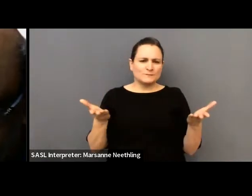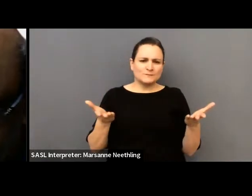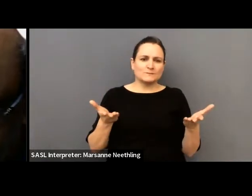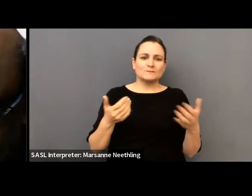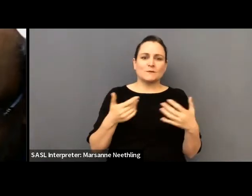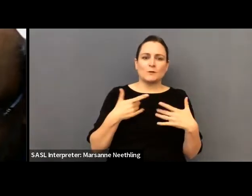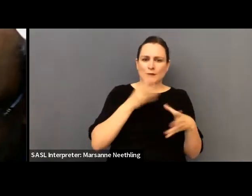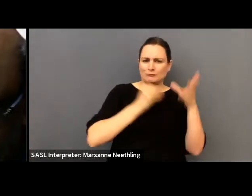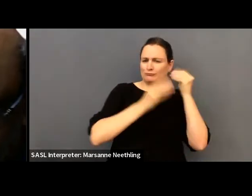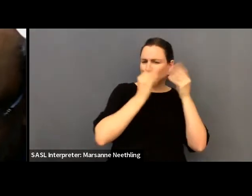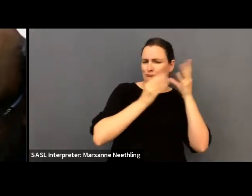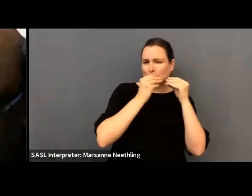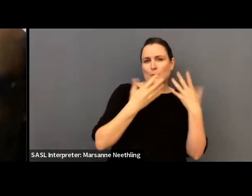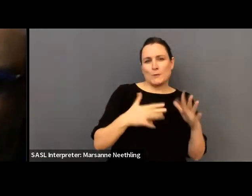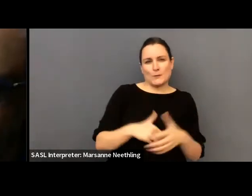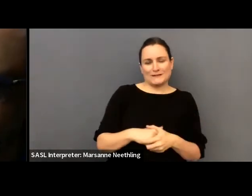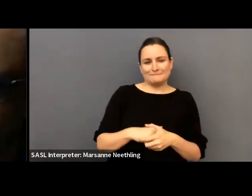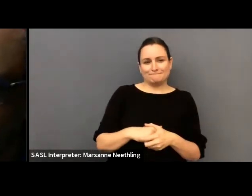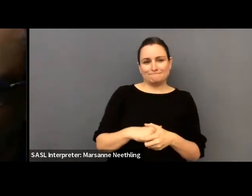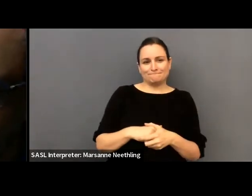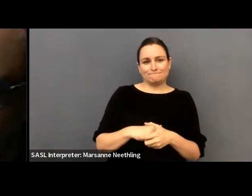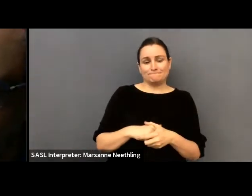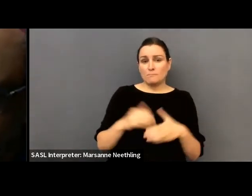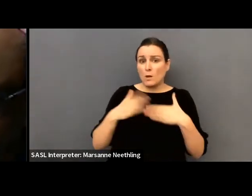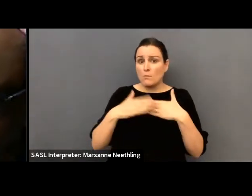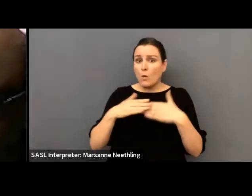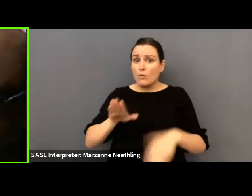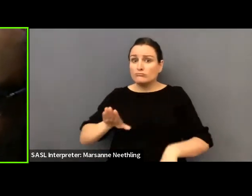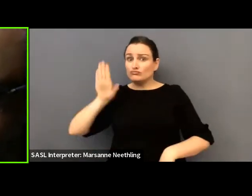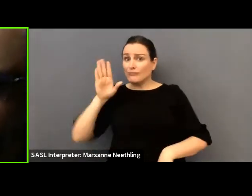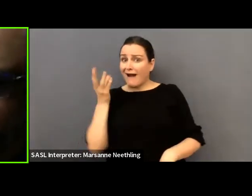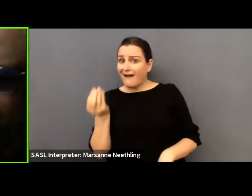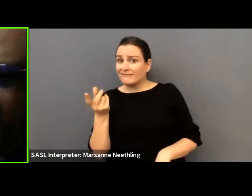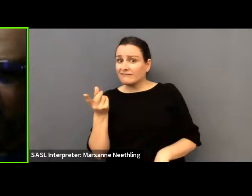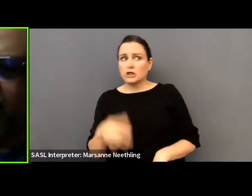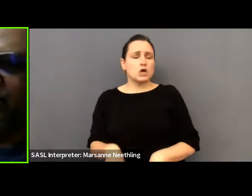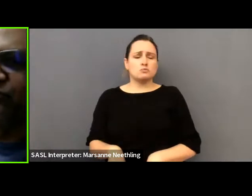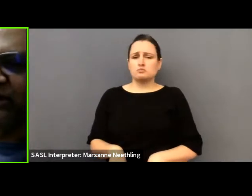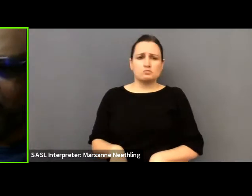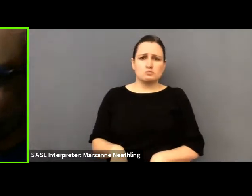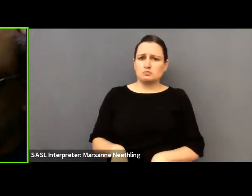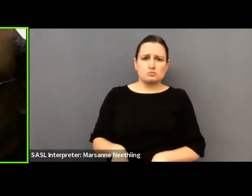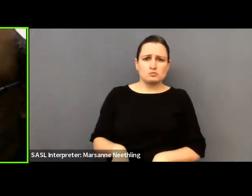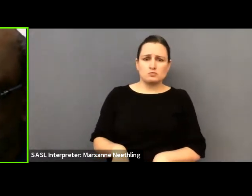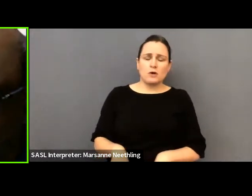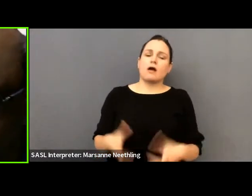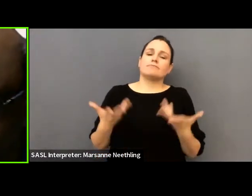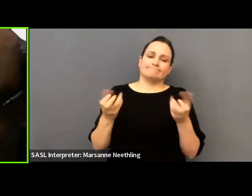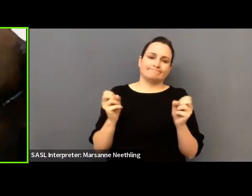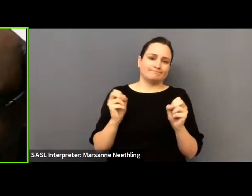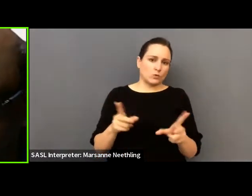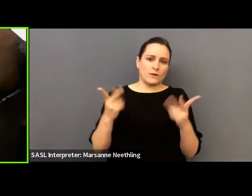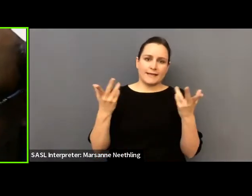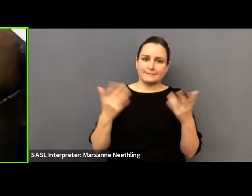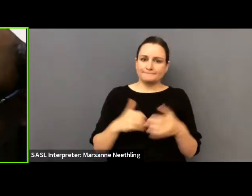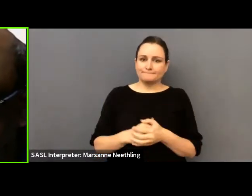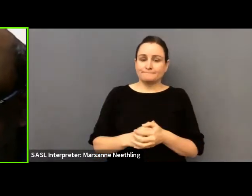I don't see any hands. Okay. Neville. Thank you so much, Tai. So can we just have a 1